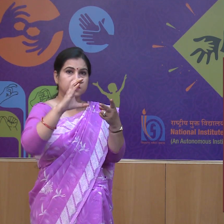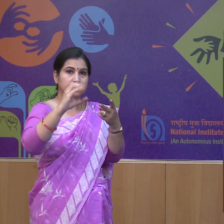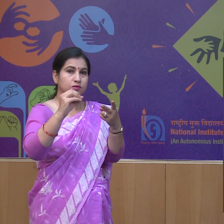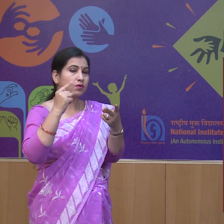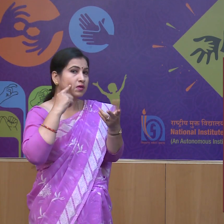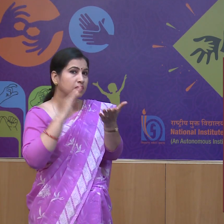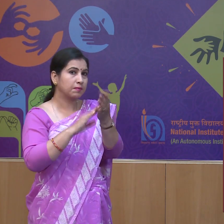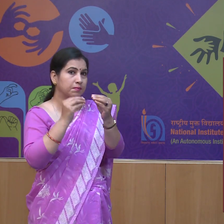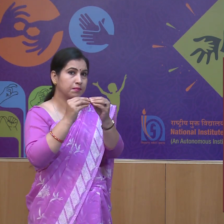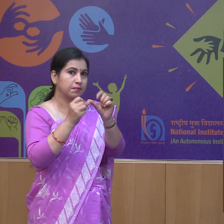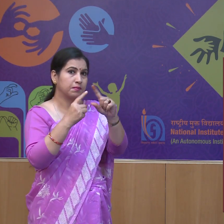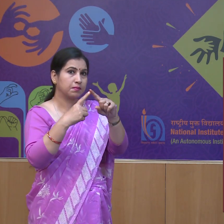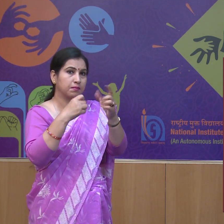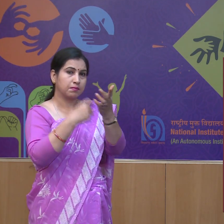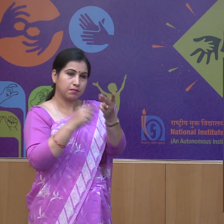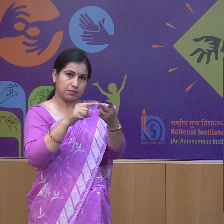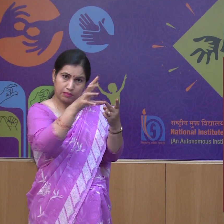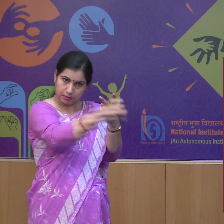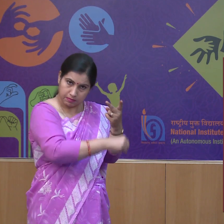and Seringapatam.